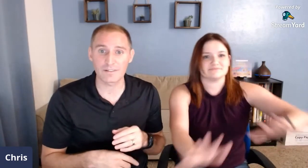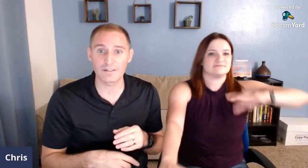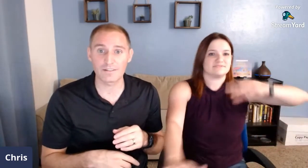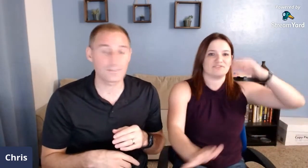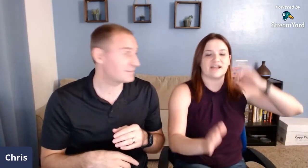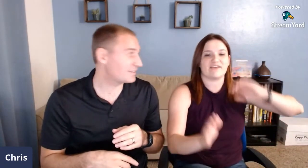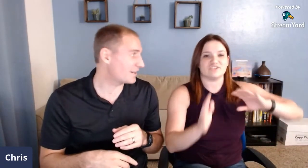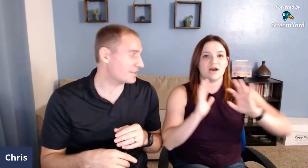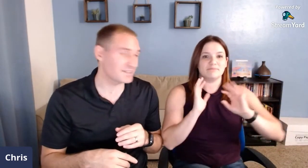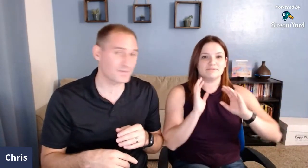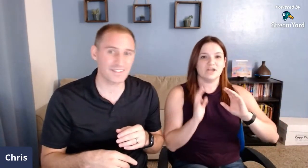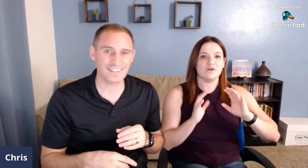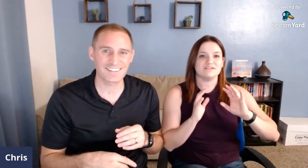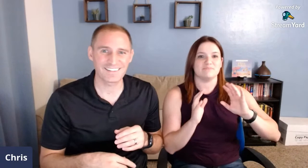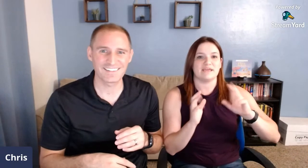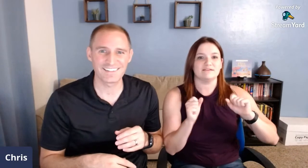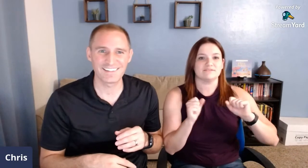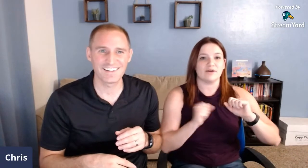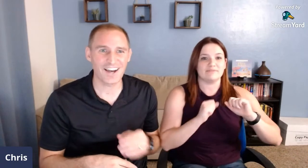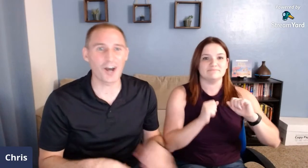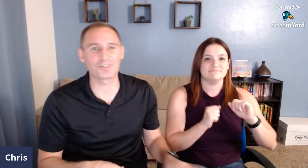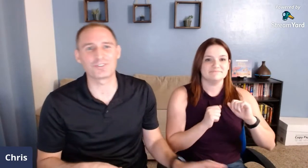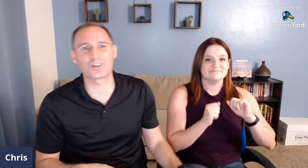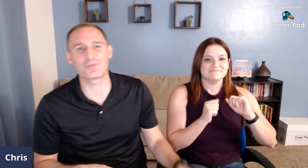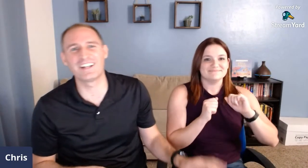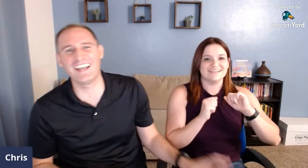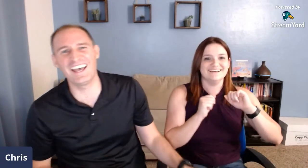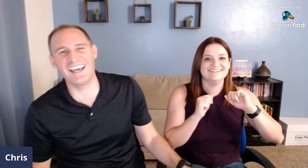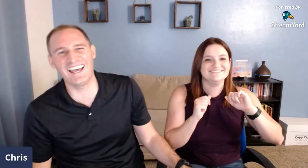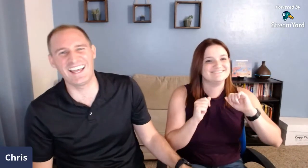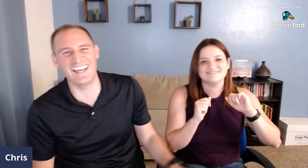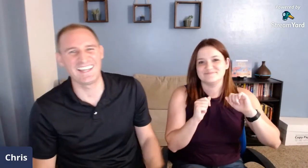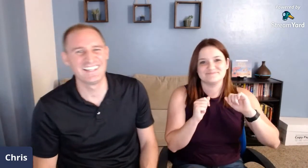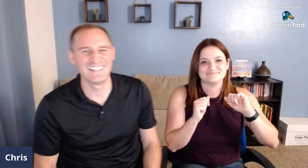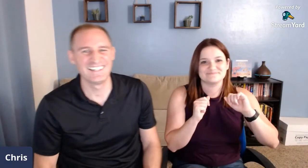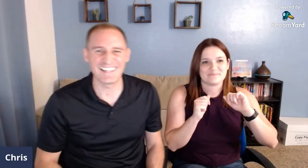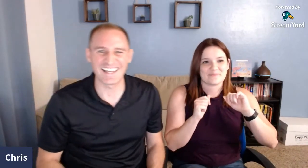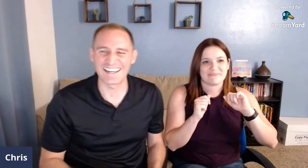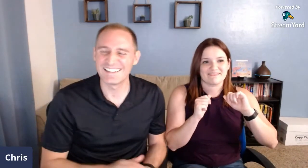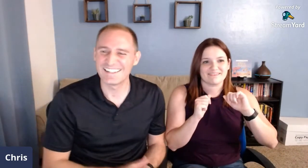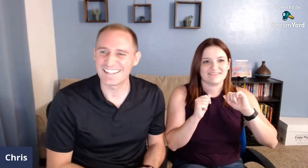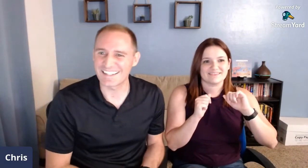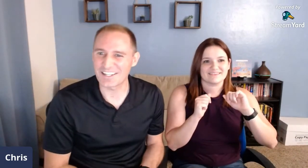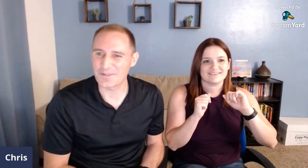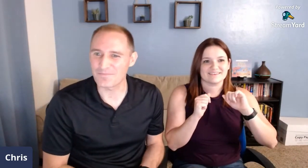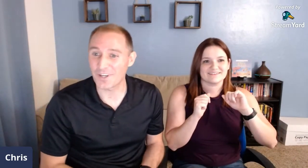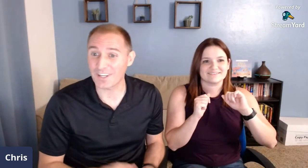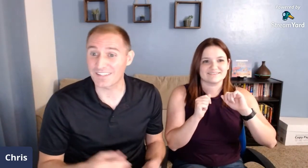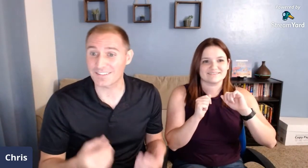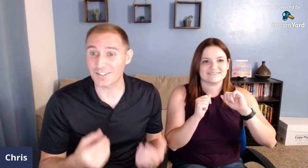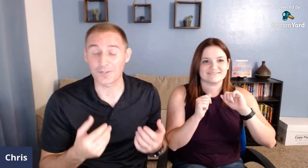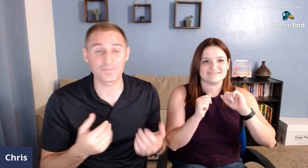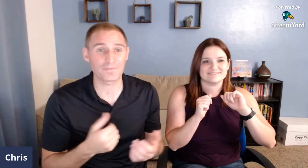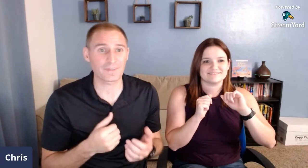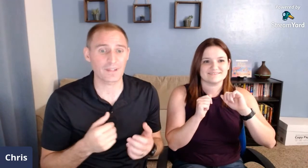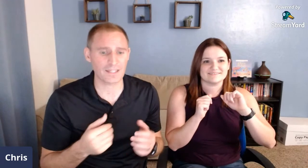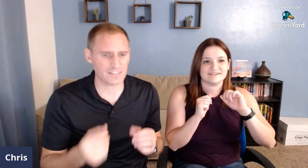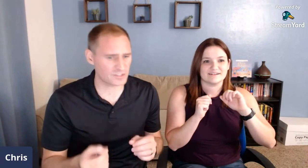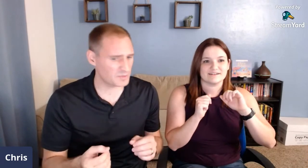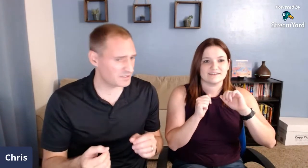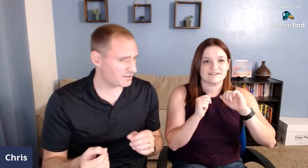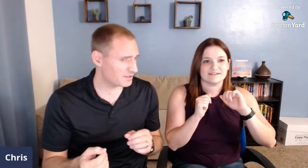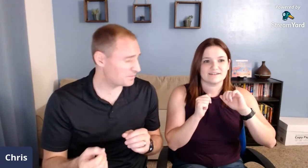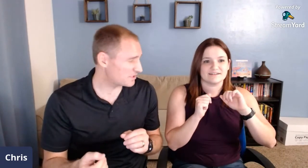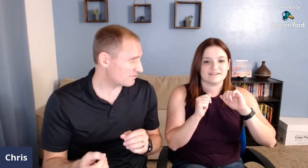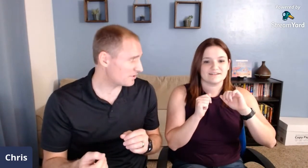bit. Did I forget something? No, it's me. Go ahead. Oh, to interpret. Yeah. Okay, so